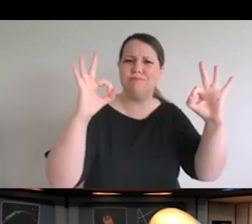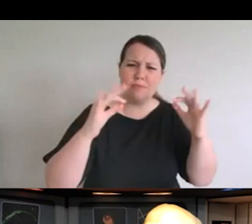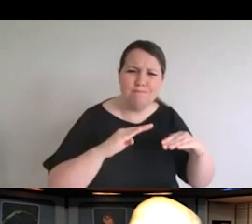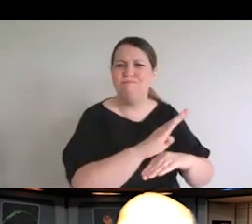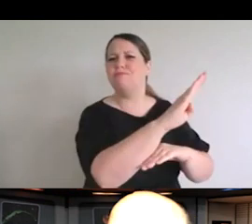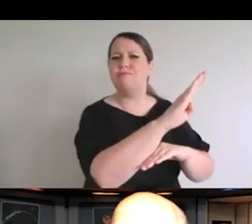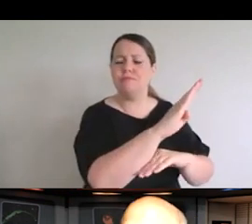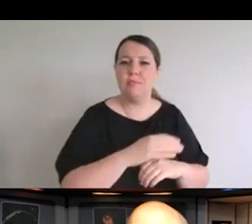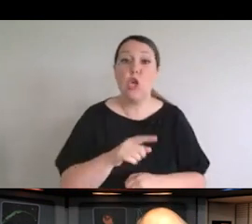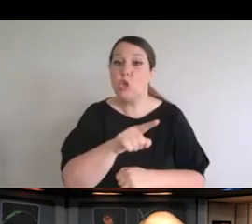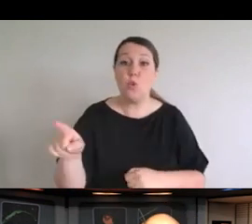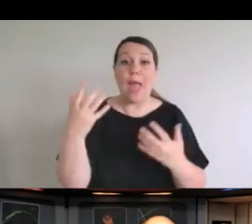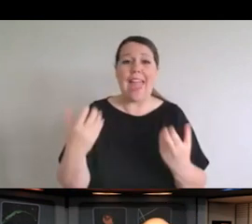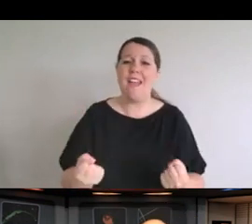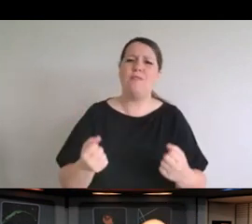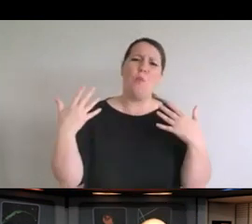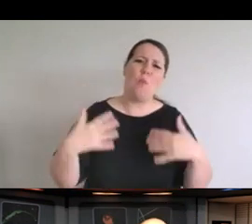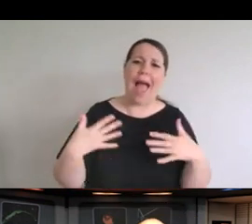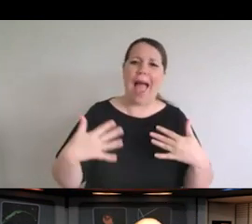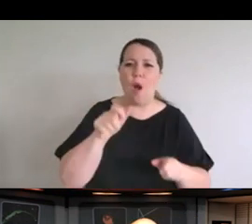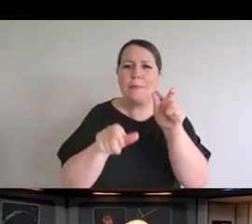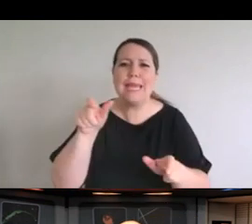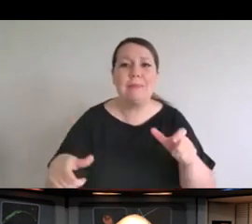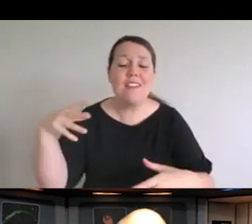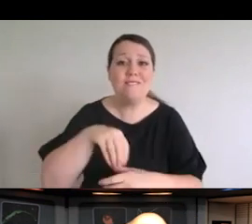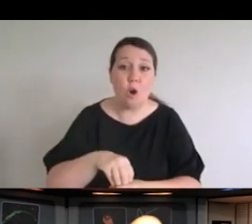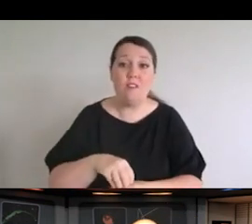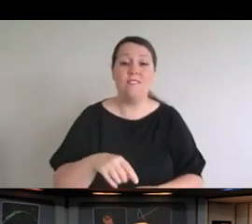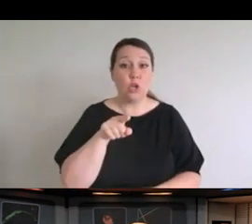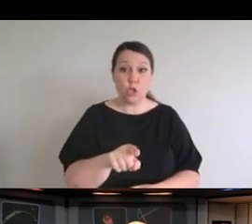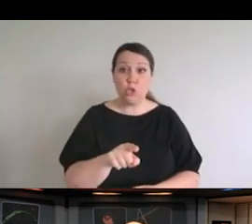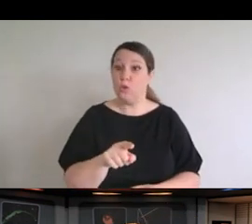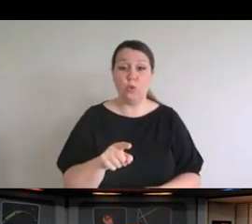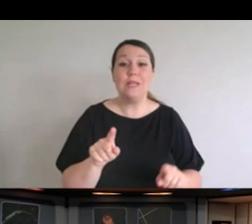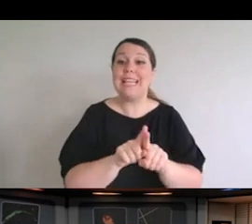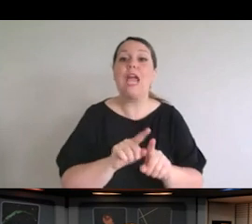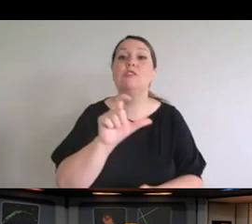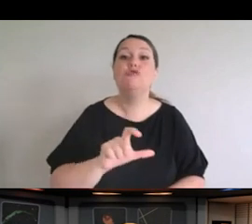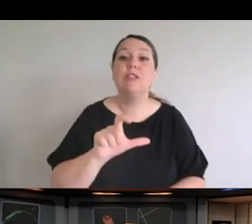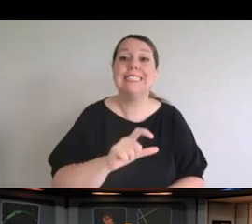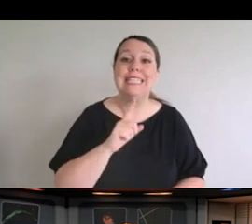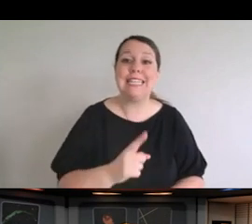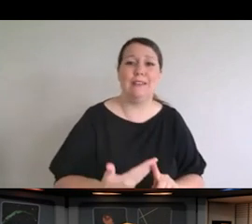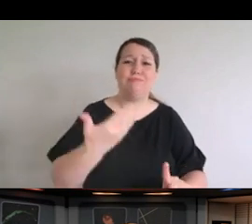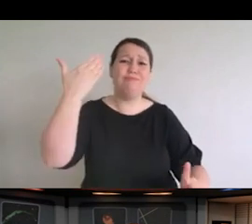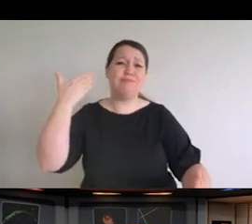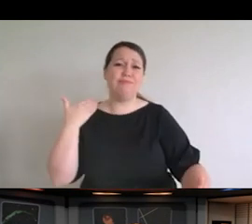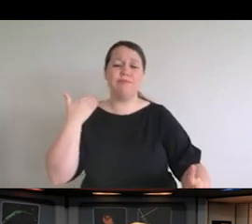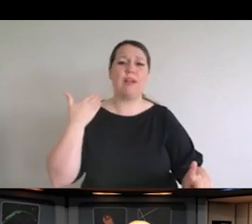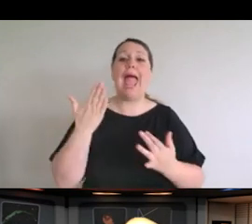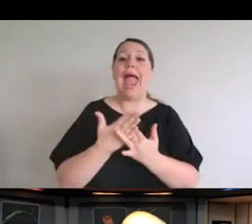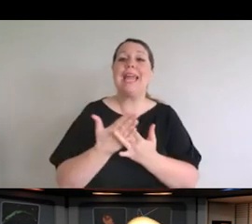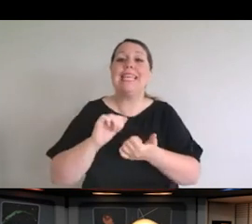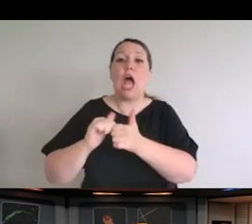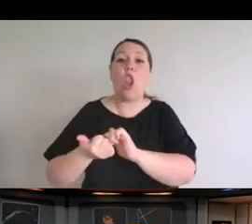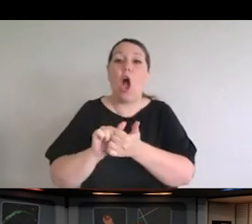an enormous way, like Chrissy was saying, since the Access Alliance started a few years ago. You've got an